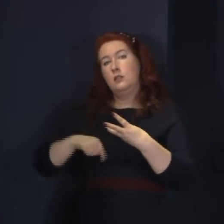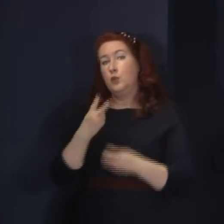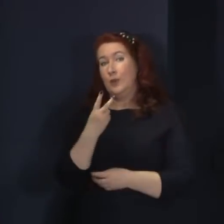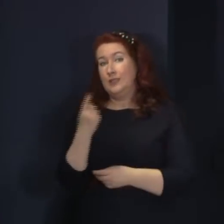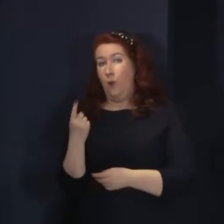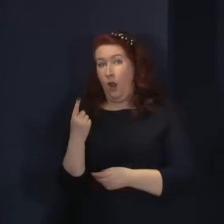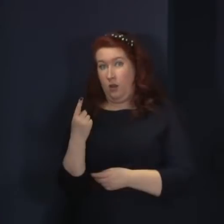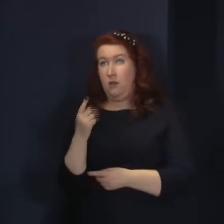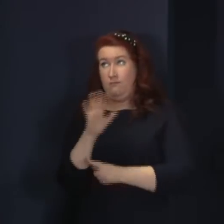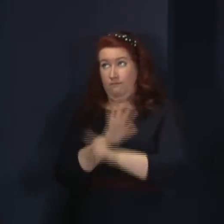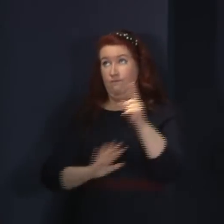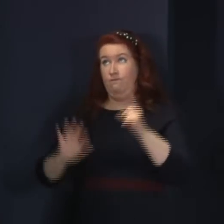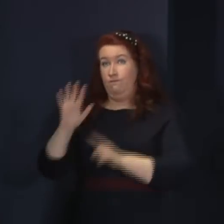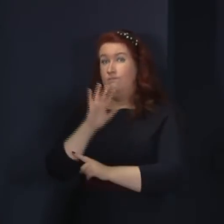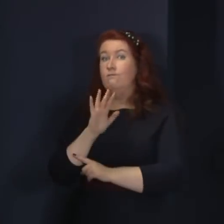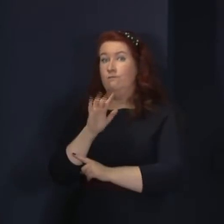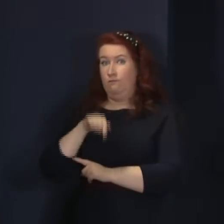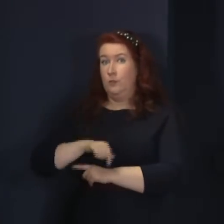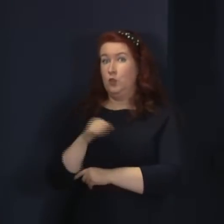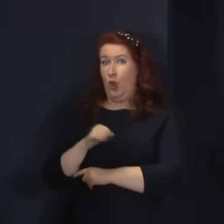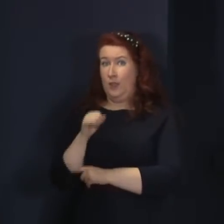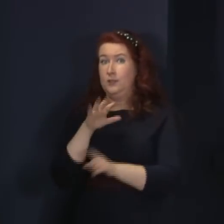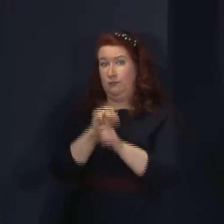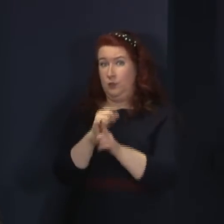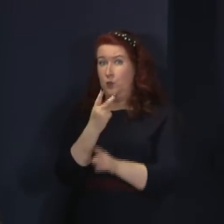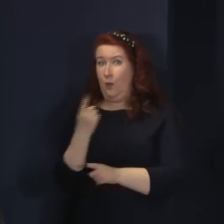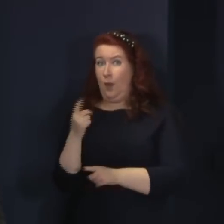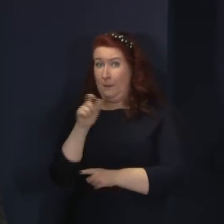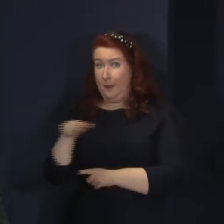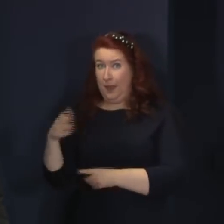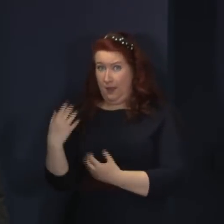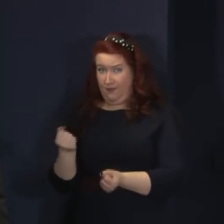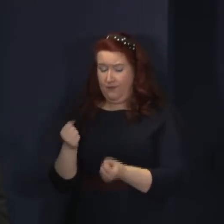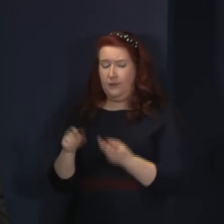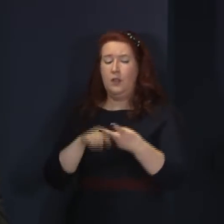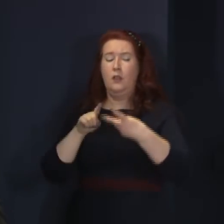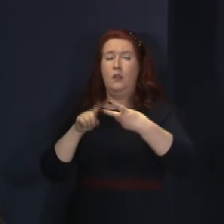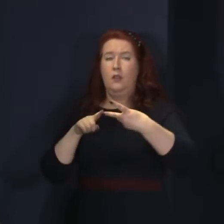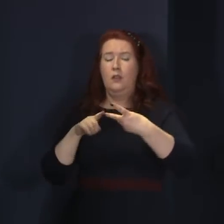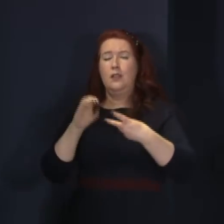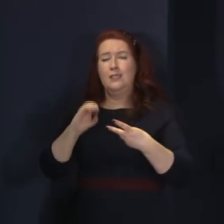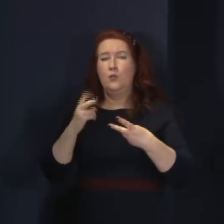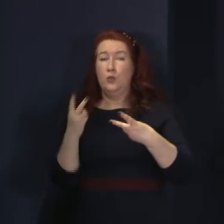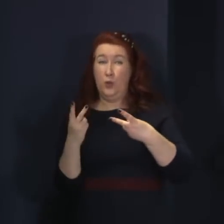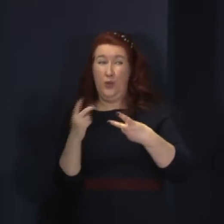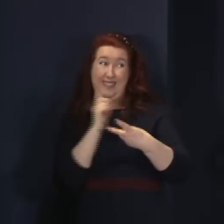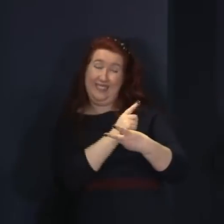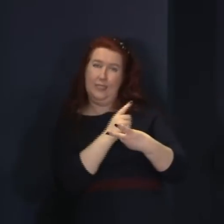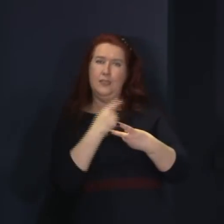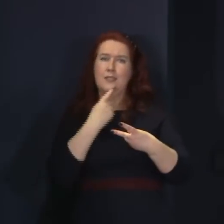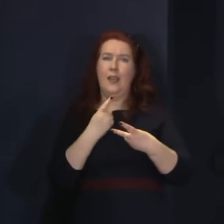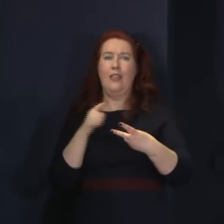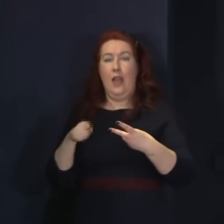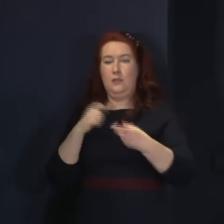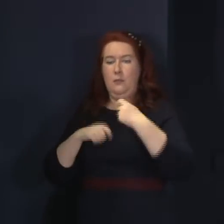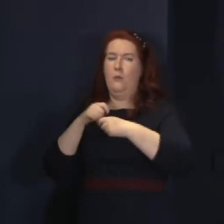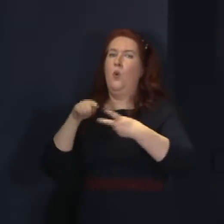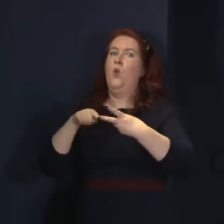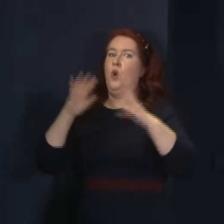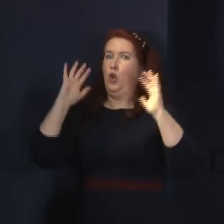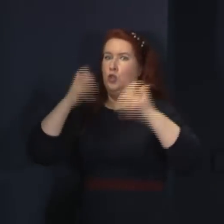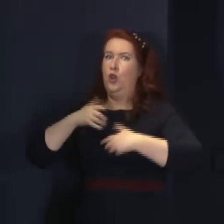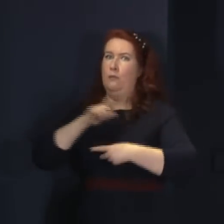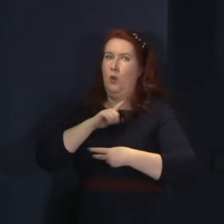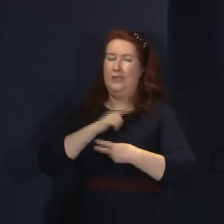cases across Scotland just now. Of the 02, which is the one which Jason has just said was elevated to a variant of